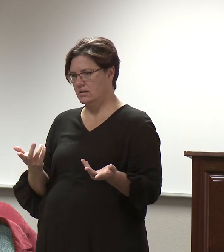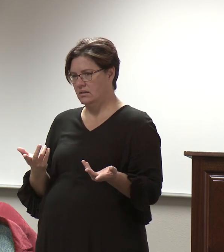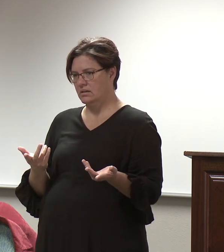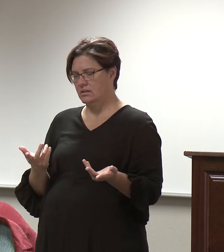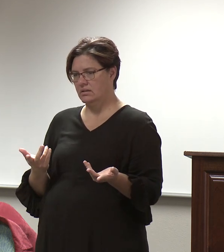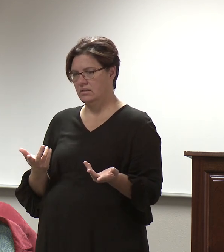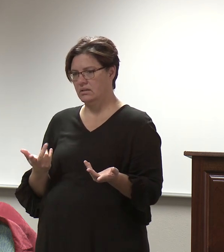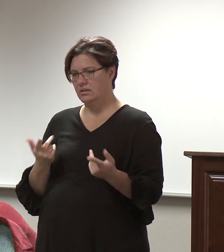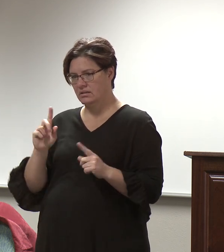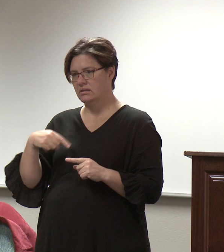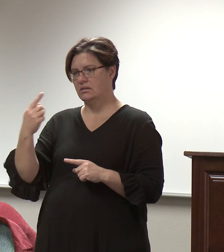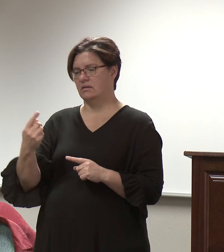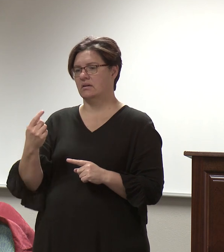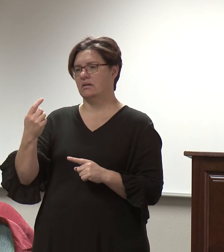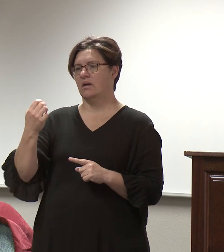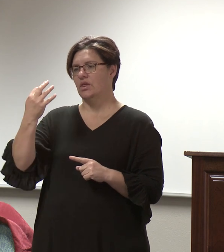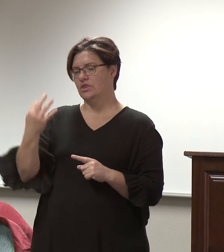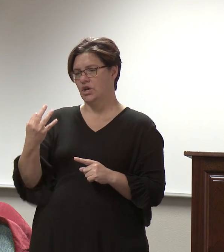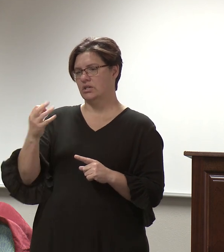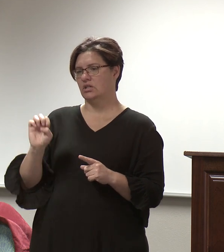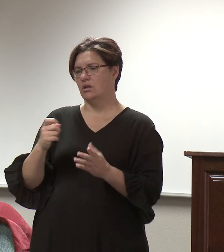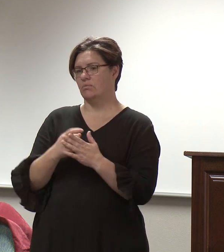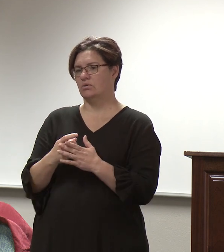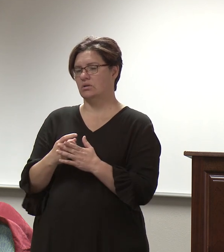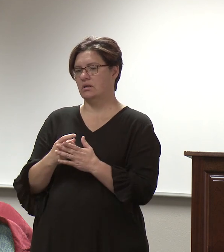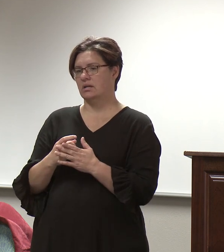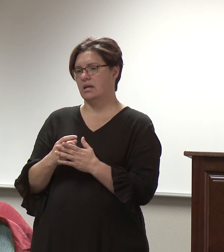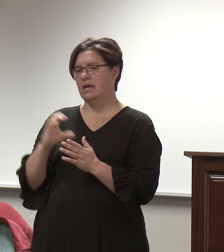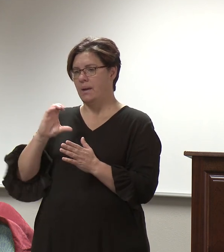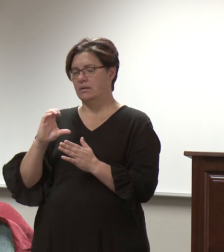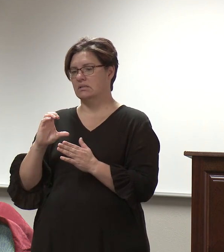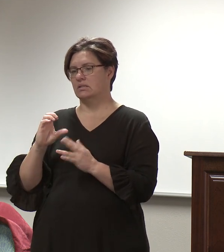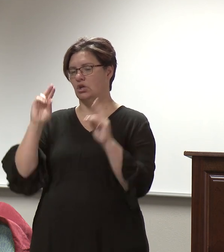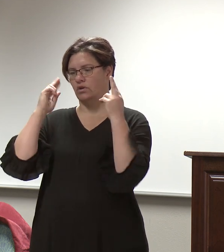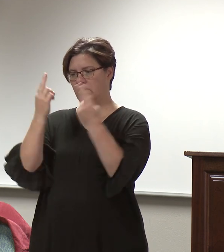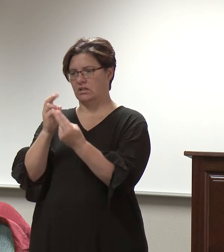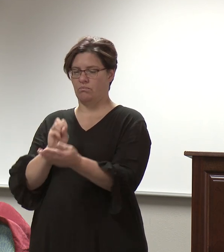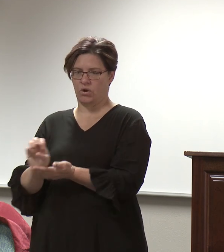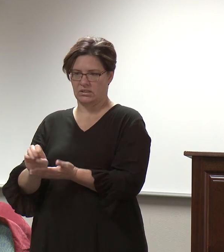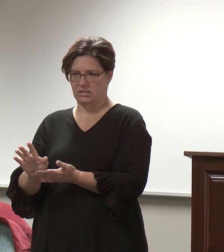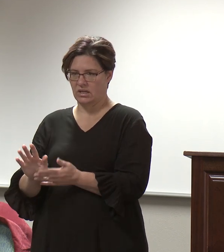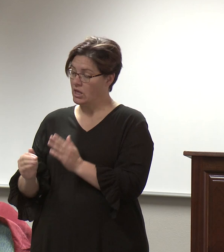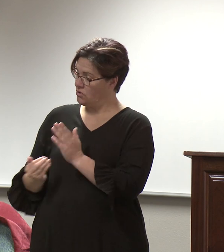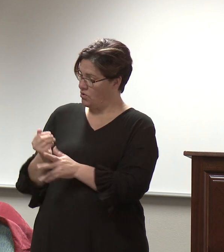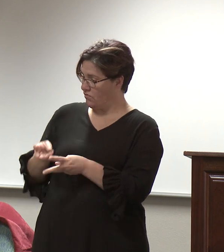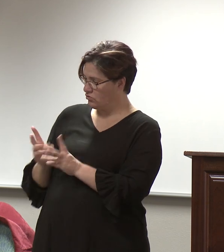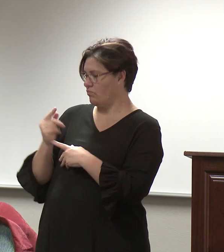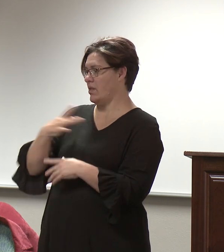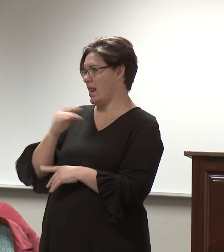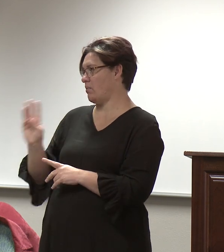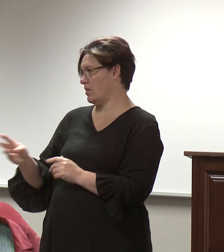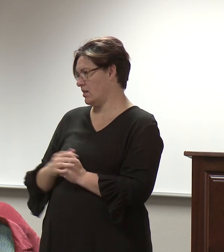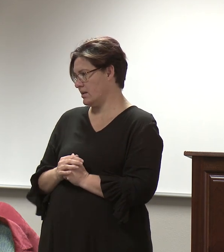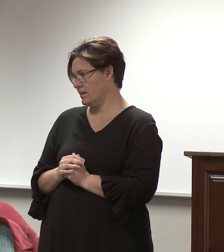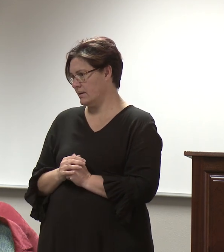out next year in third edition by Cambridge University Press, and you like that, the new version. The uncivil,